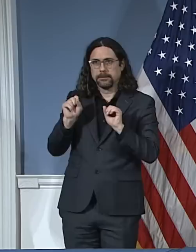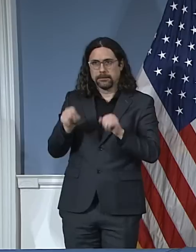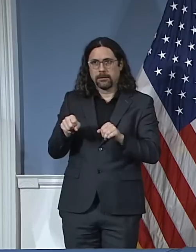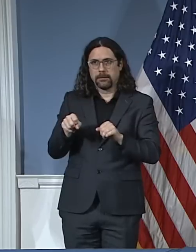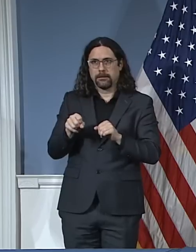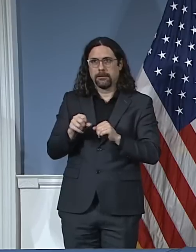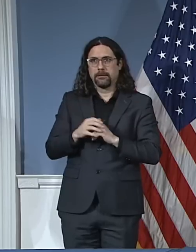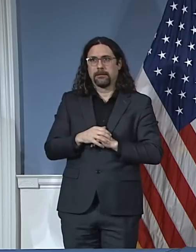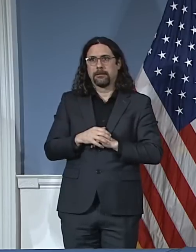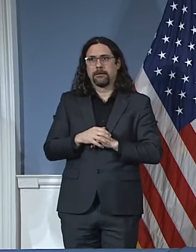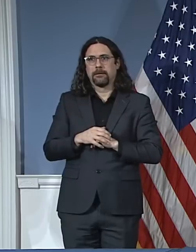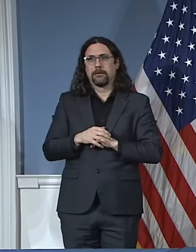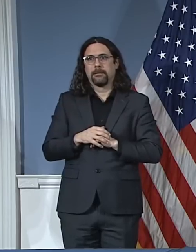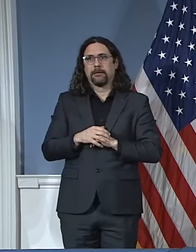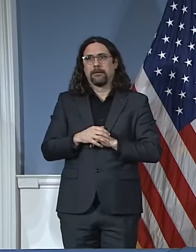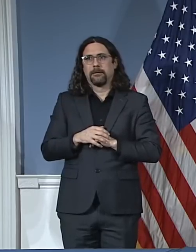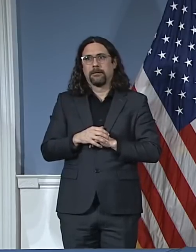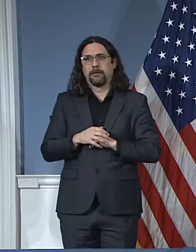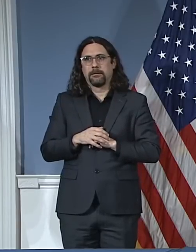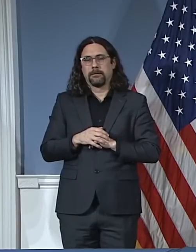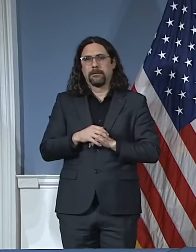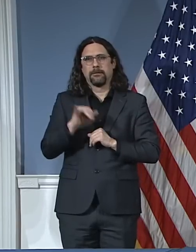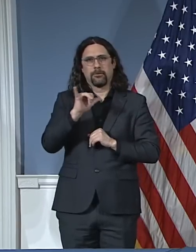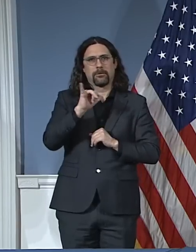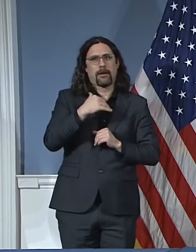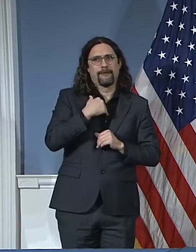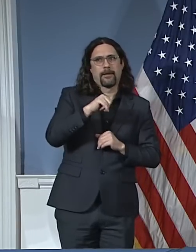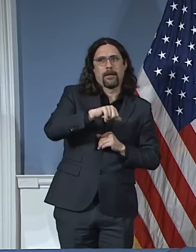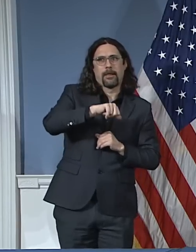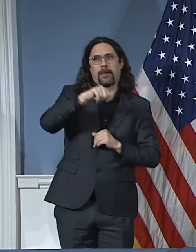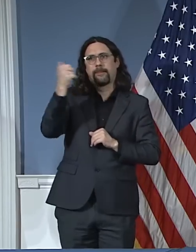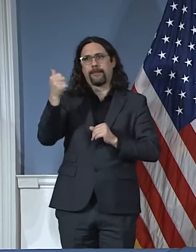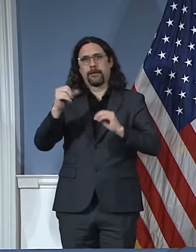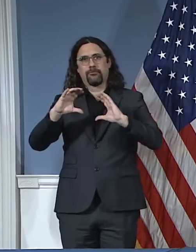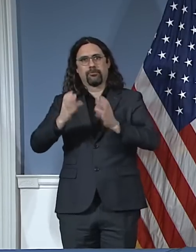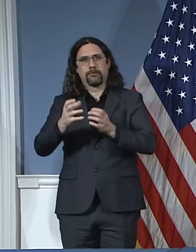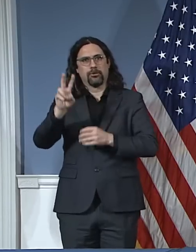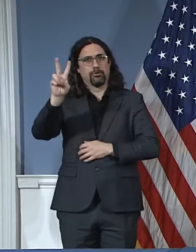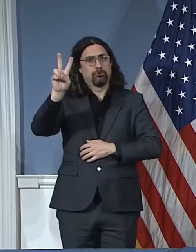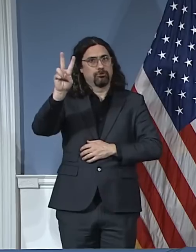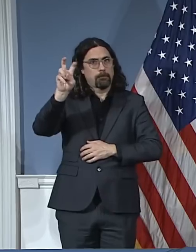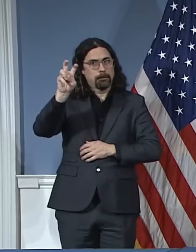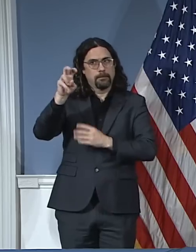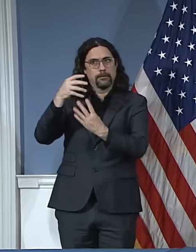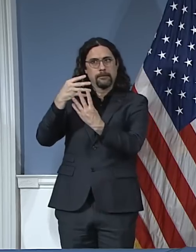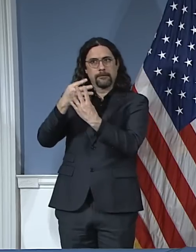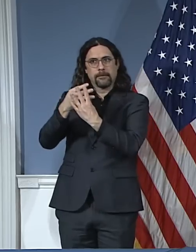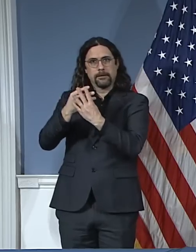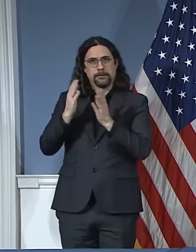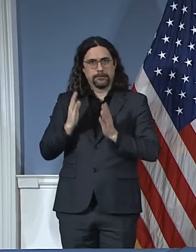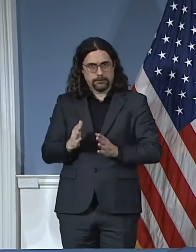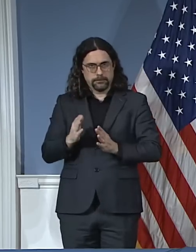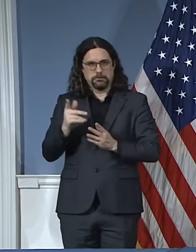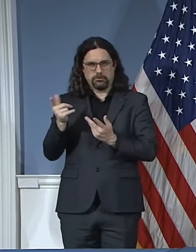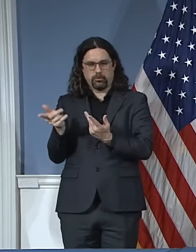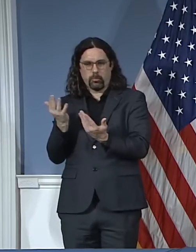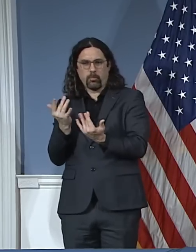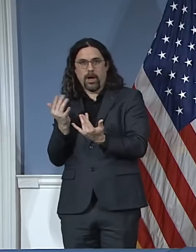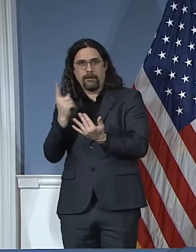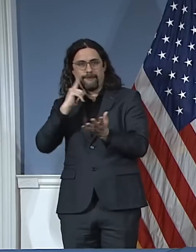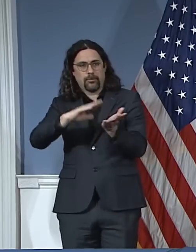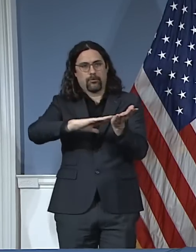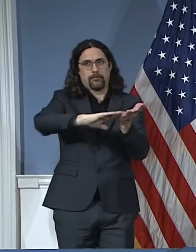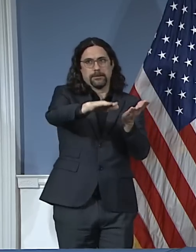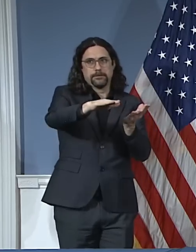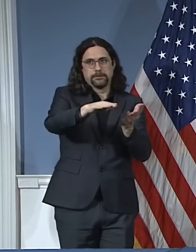the update on what number within those 200 will be released. That update will be tomorrow. These are primarily